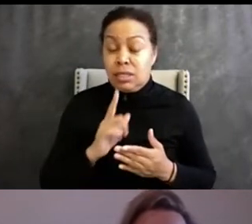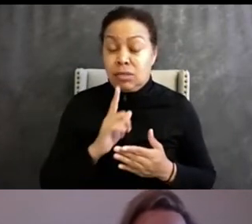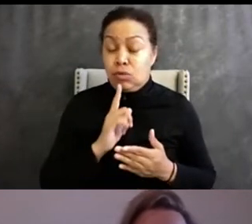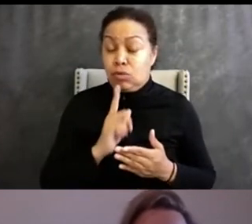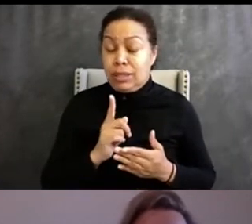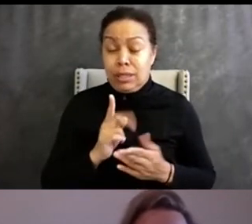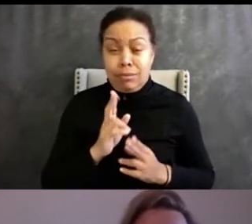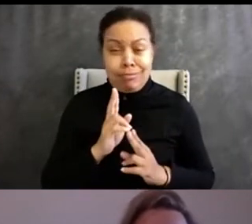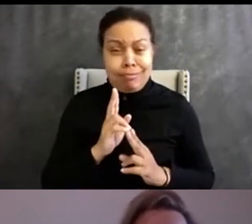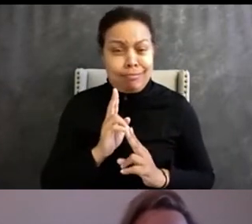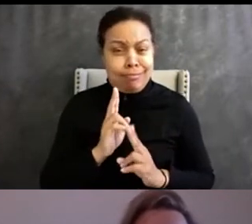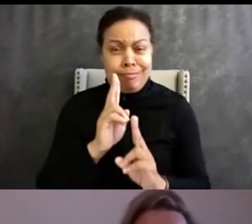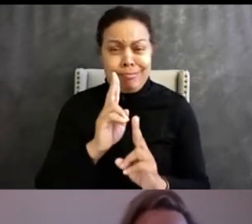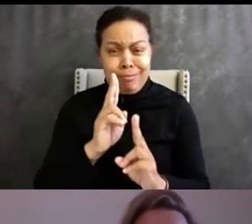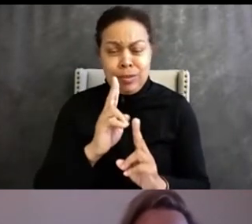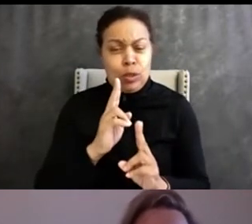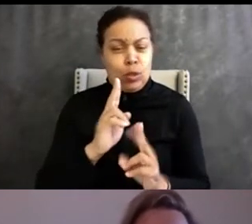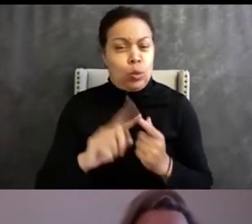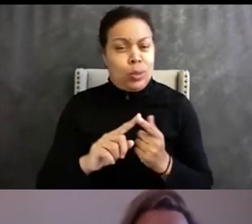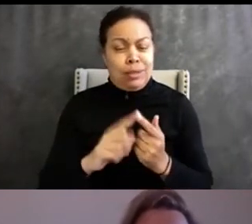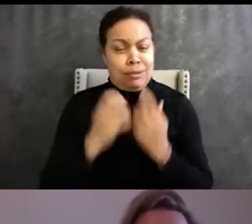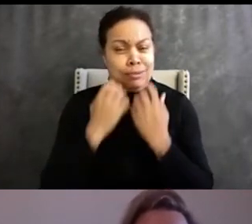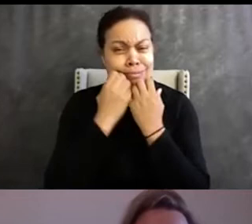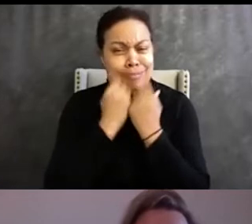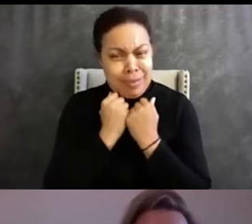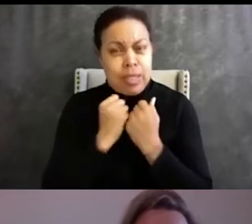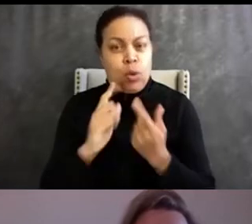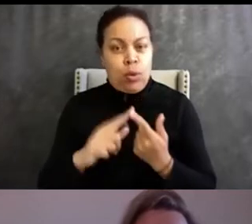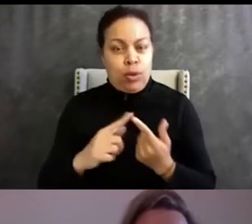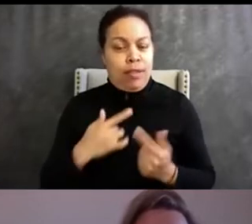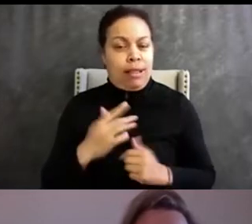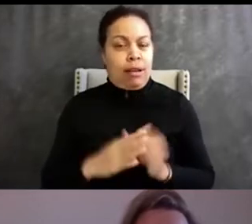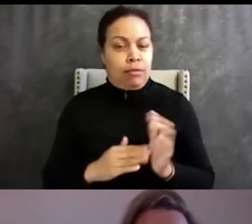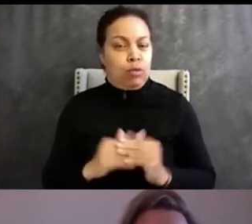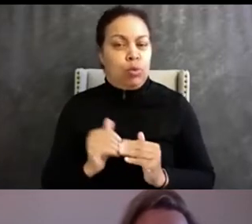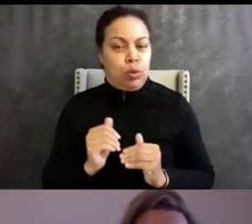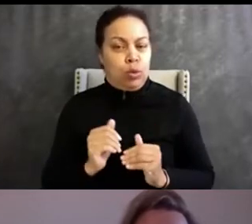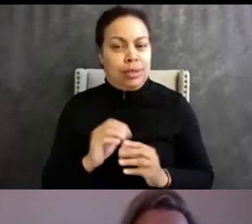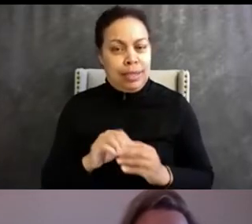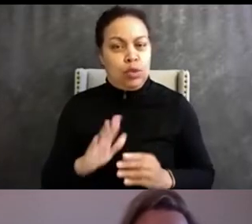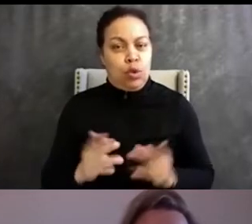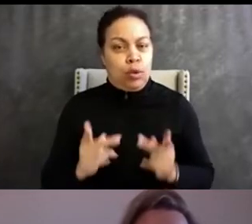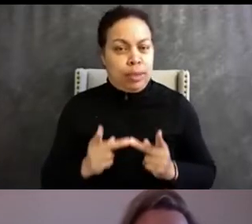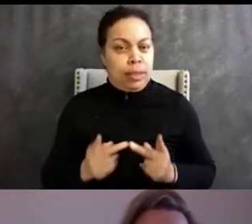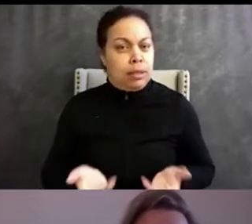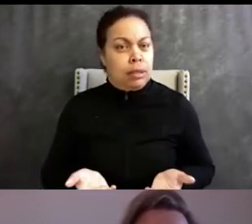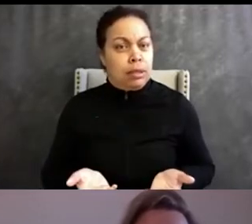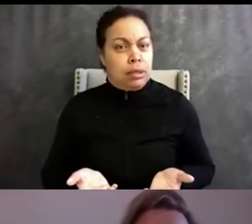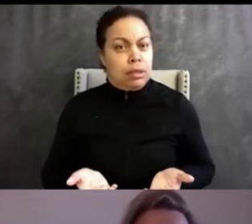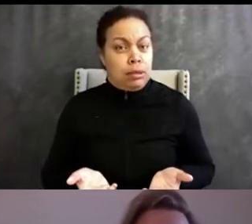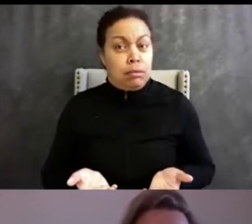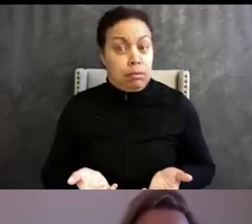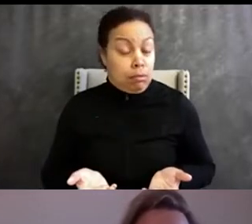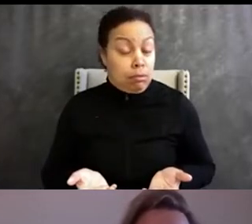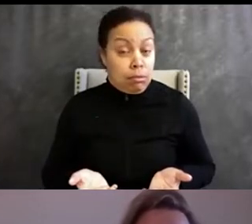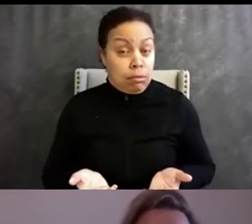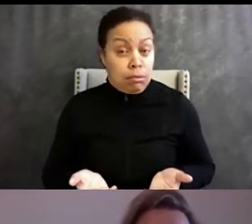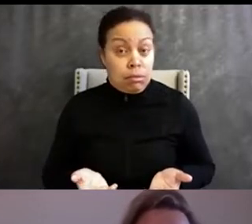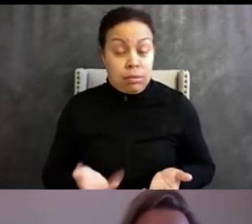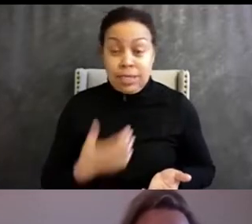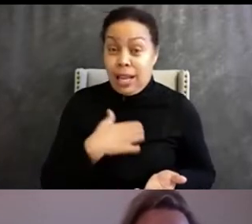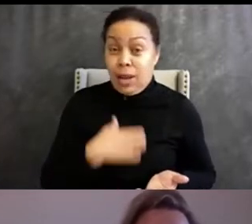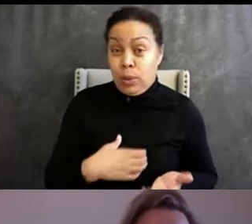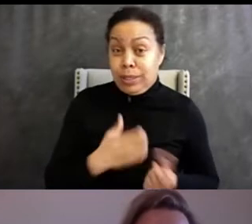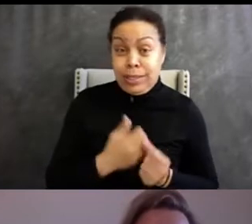to be comfortable in this space. It is. It is a privilege that I wish